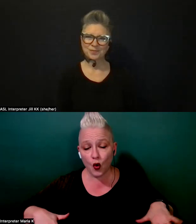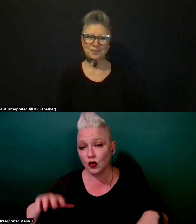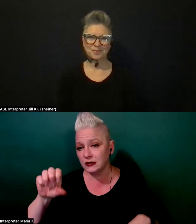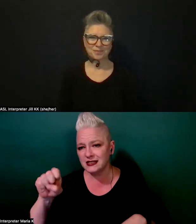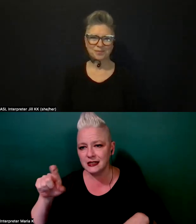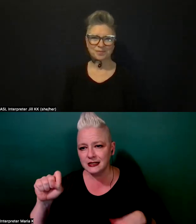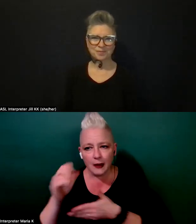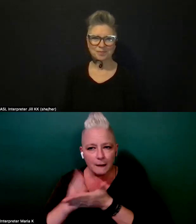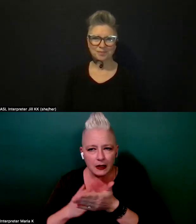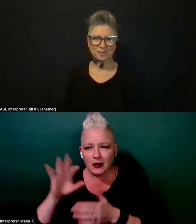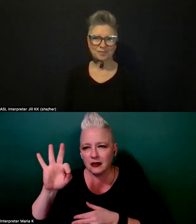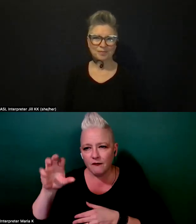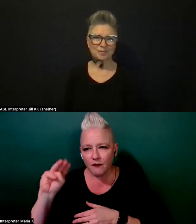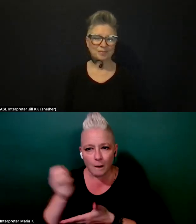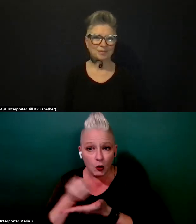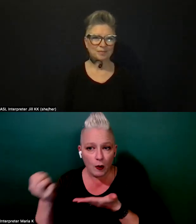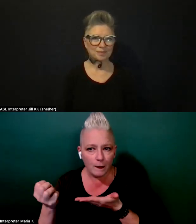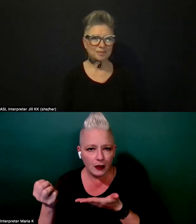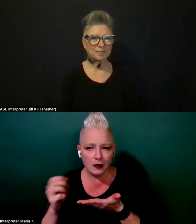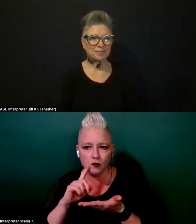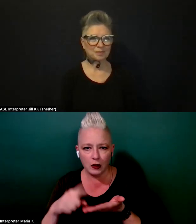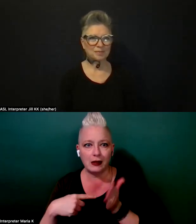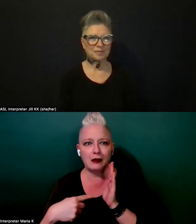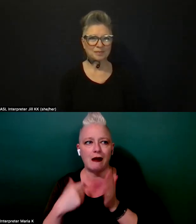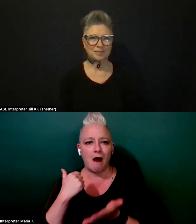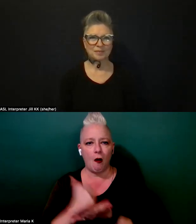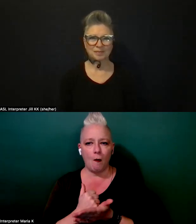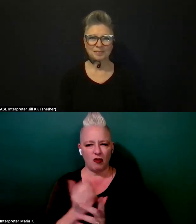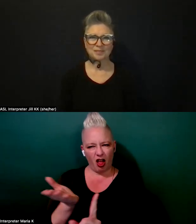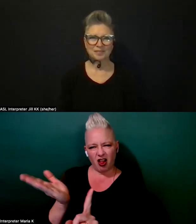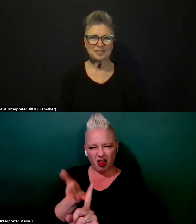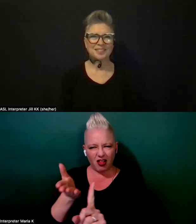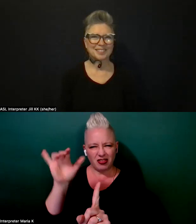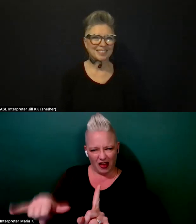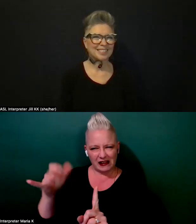like the film equipment, really help sell the 1940s.